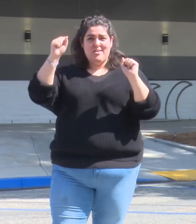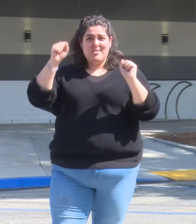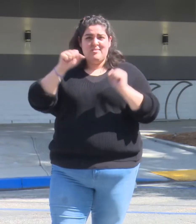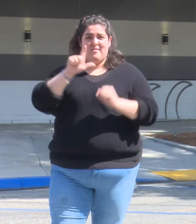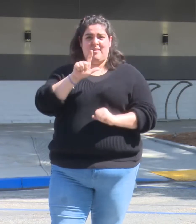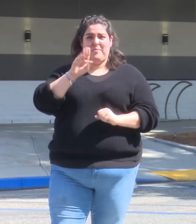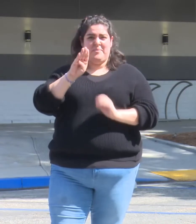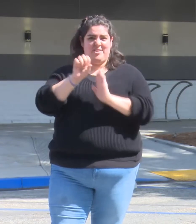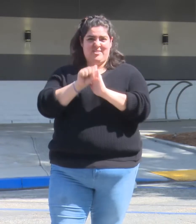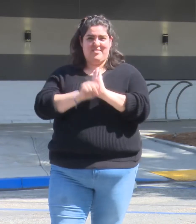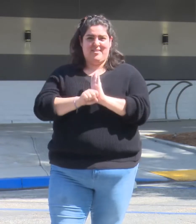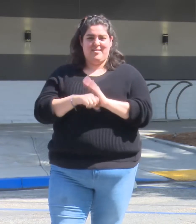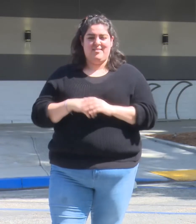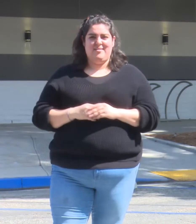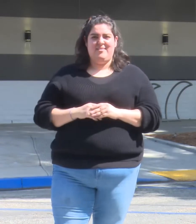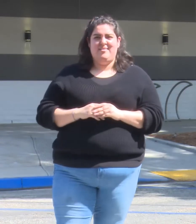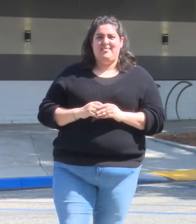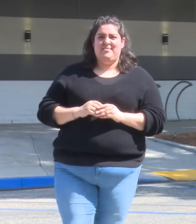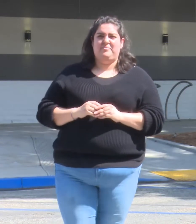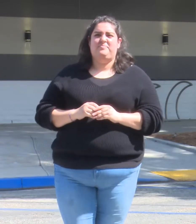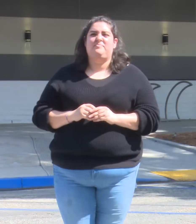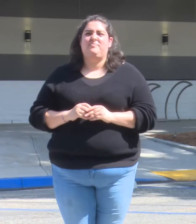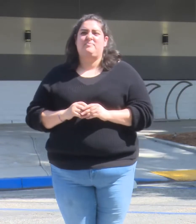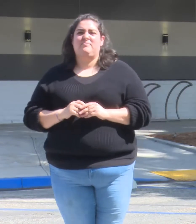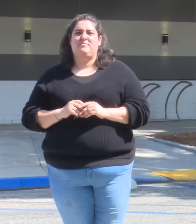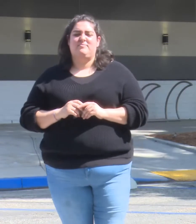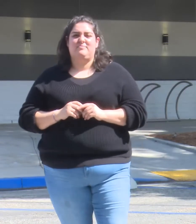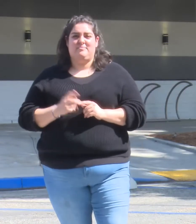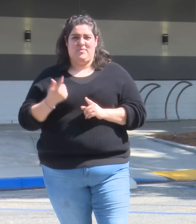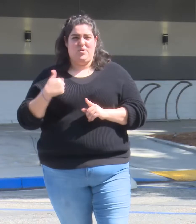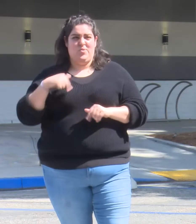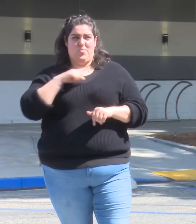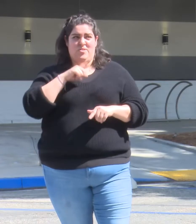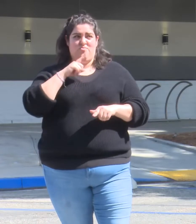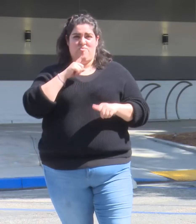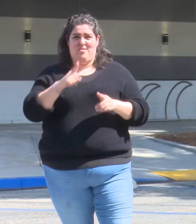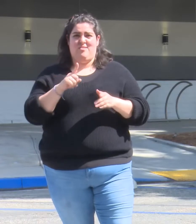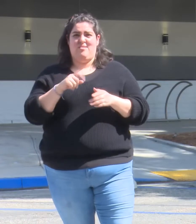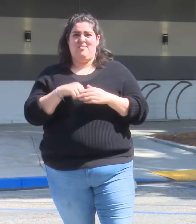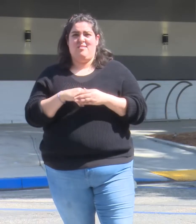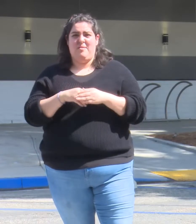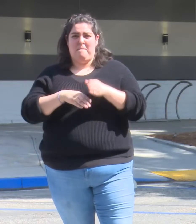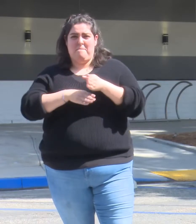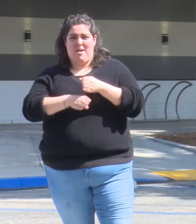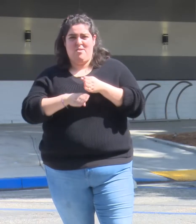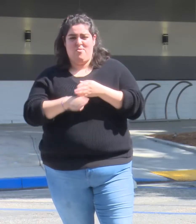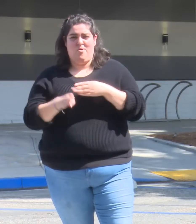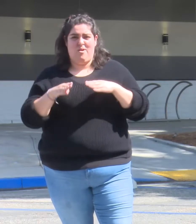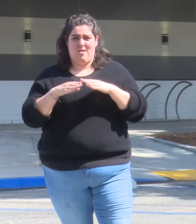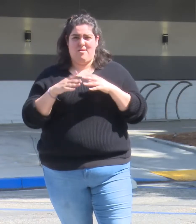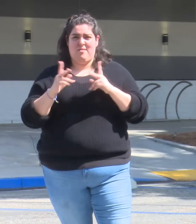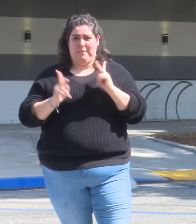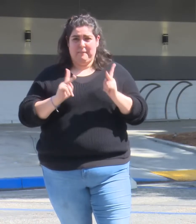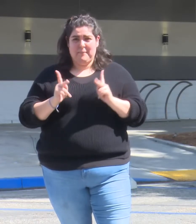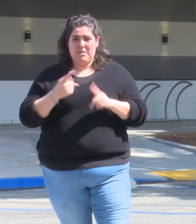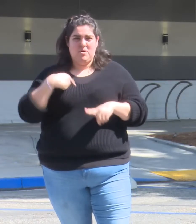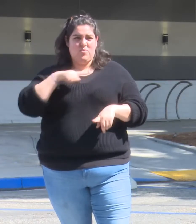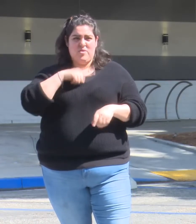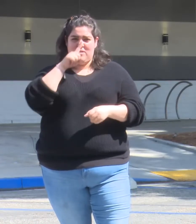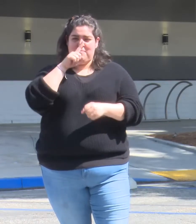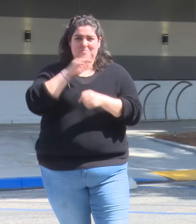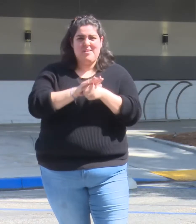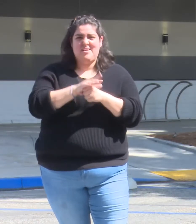We were truly a minority population, and we were committed and dedicated towards